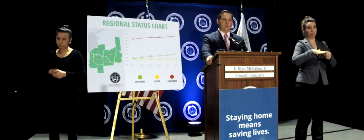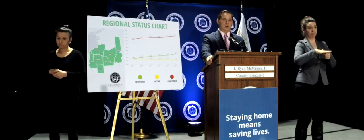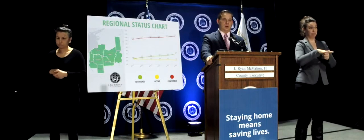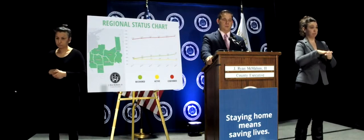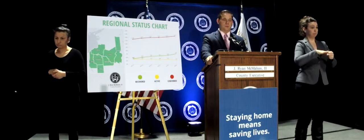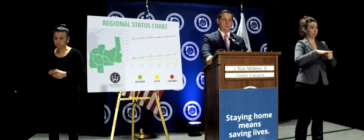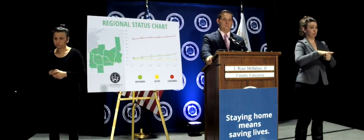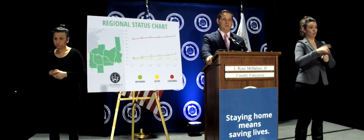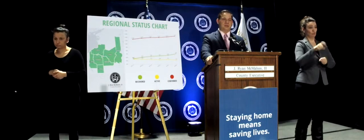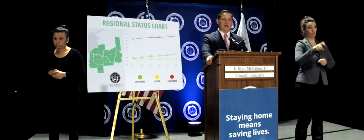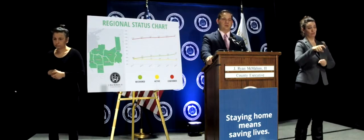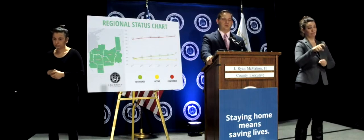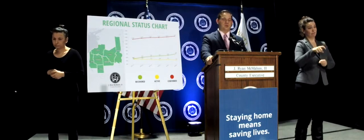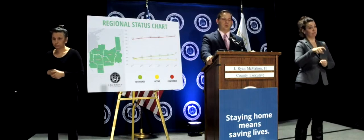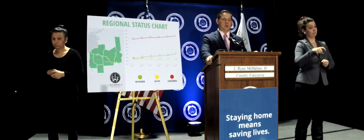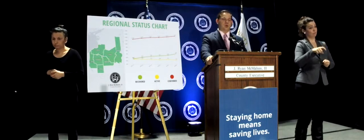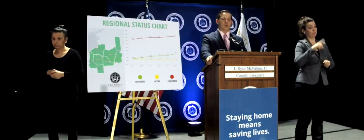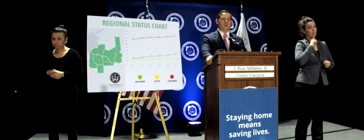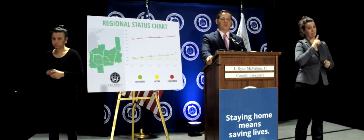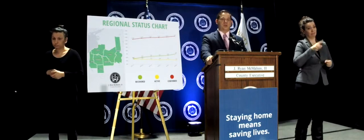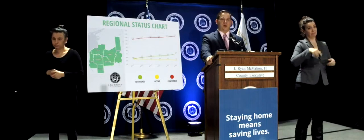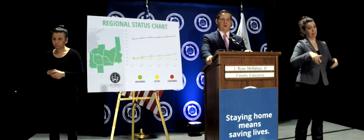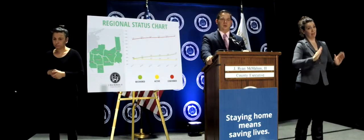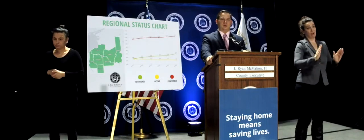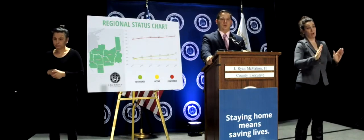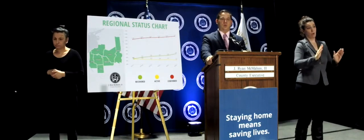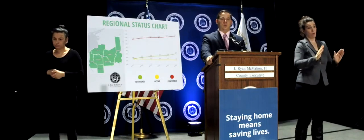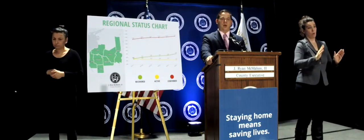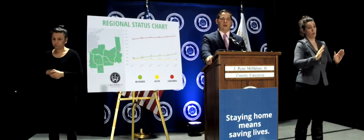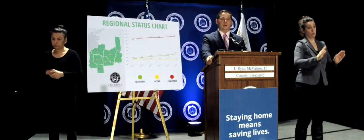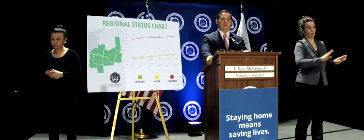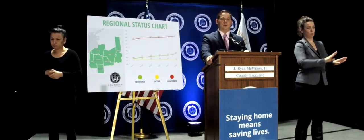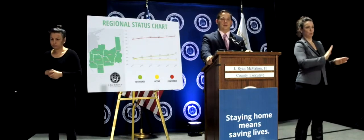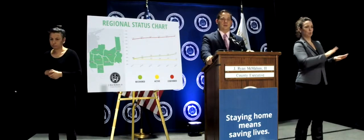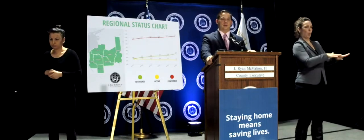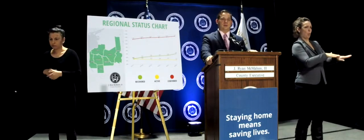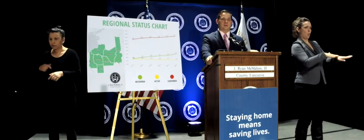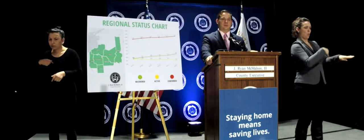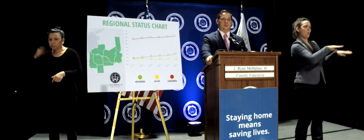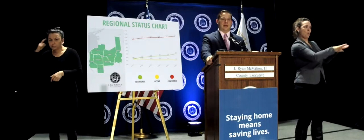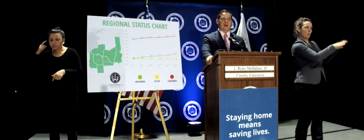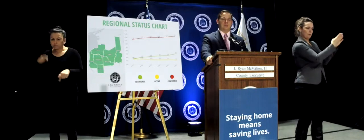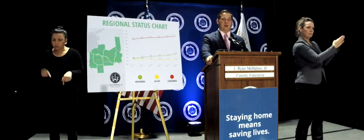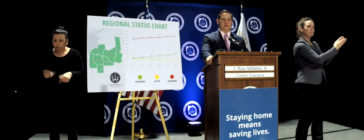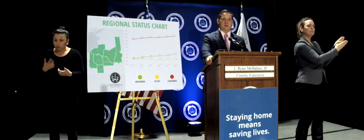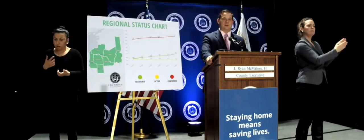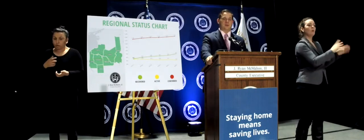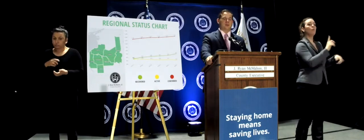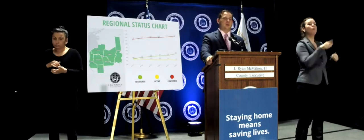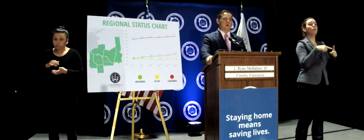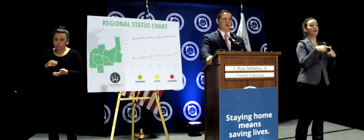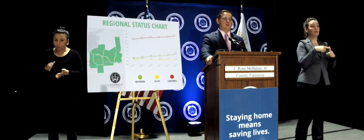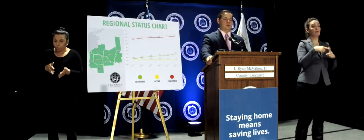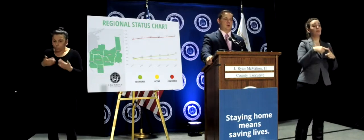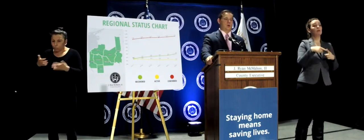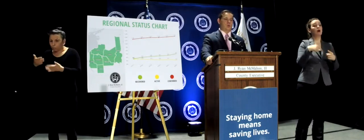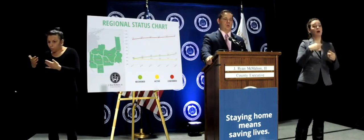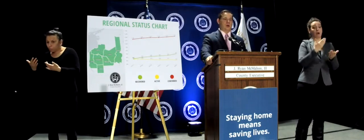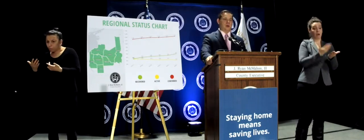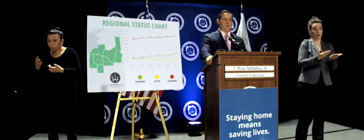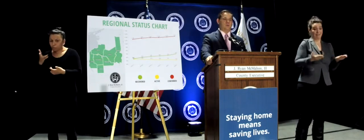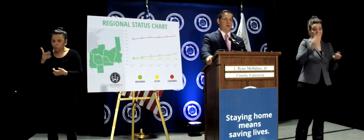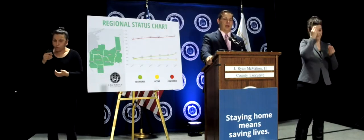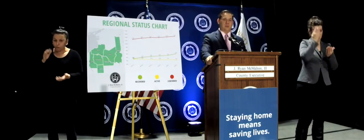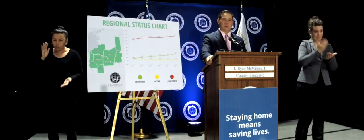should be allowed to restart when the data merits it. And